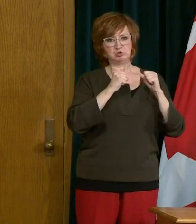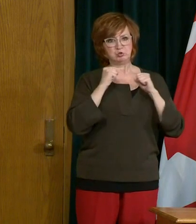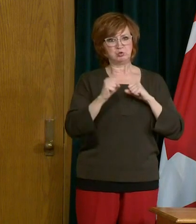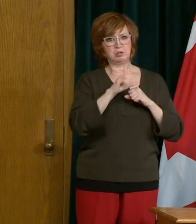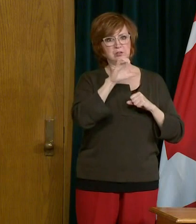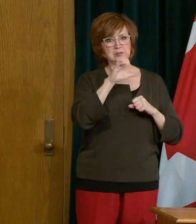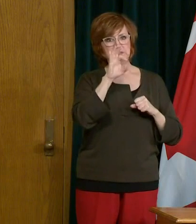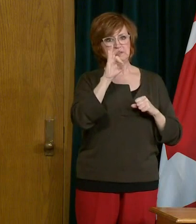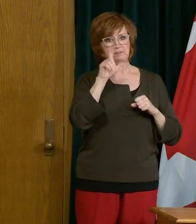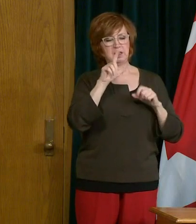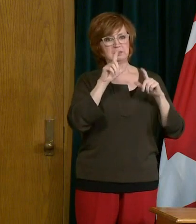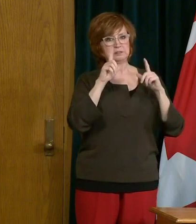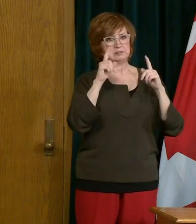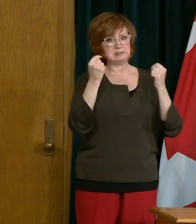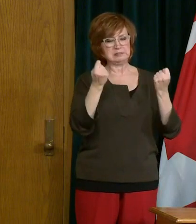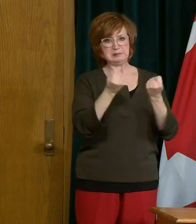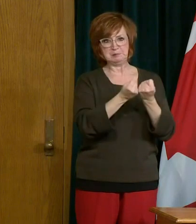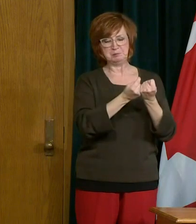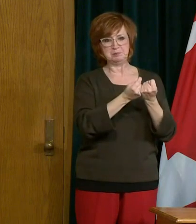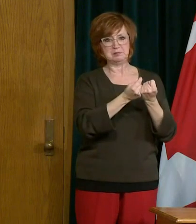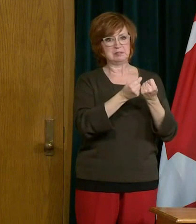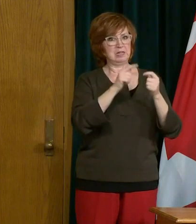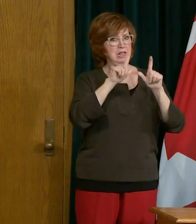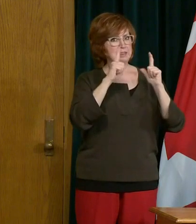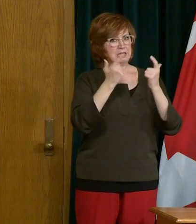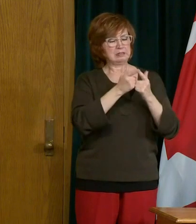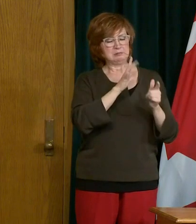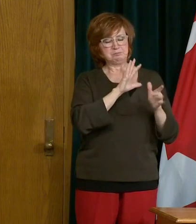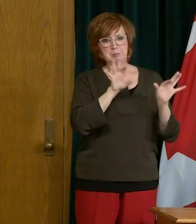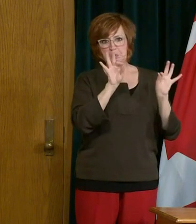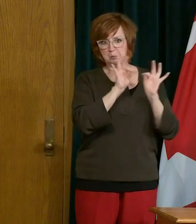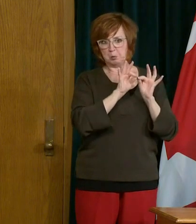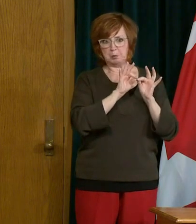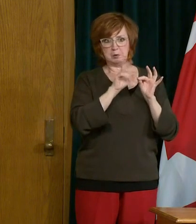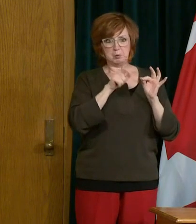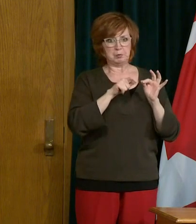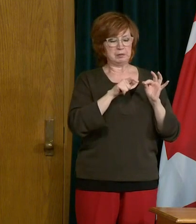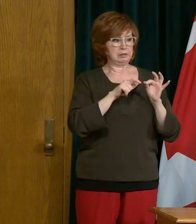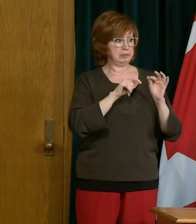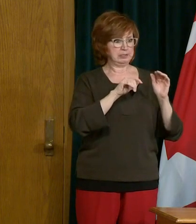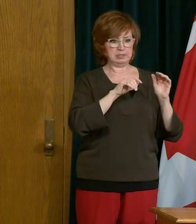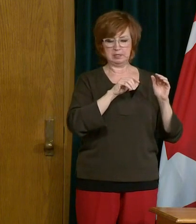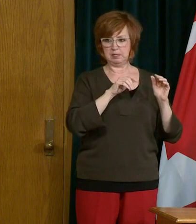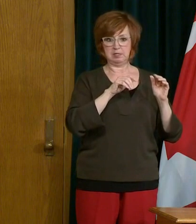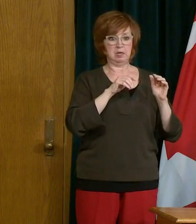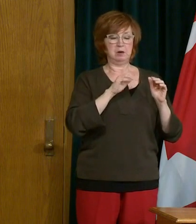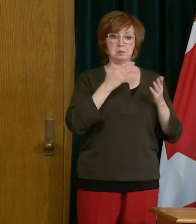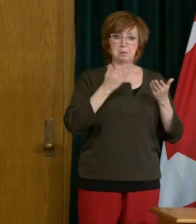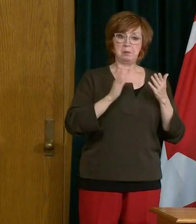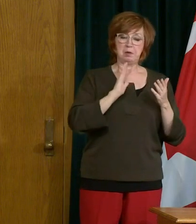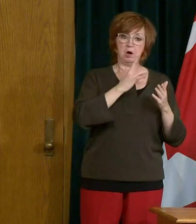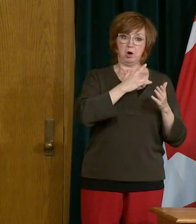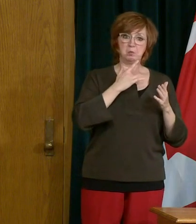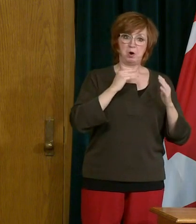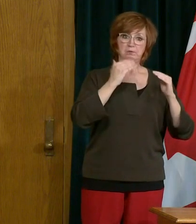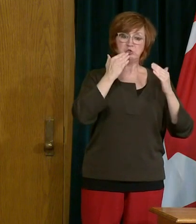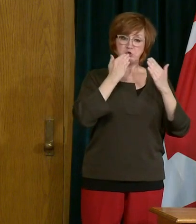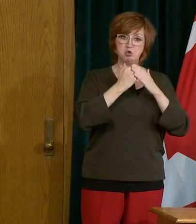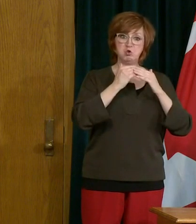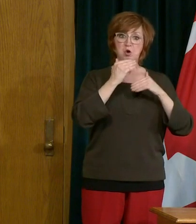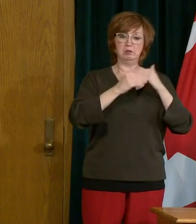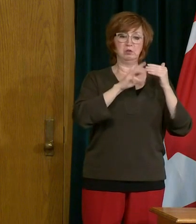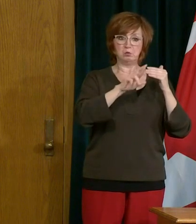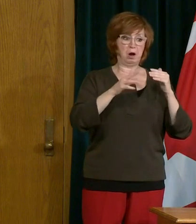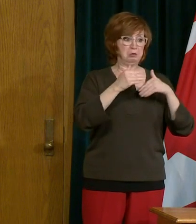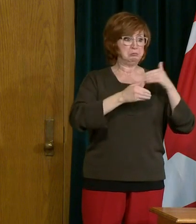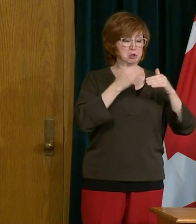and they need a strong league to compete in. So I know they've been in discussions through Minister McKenna with the federal government